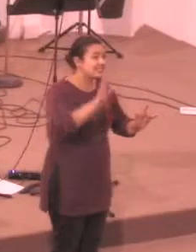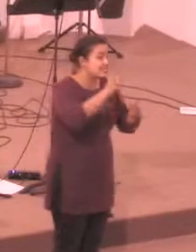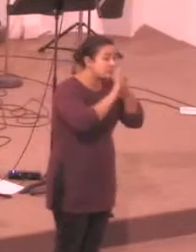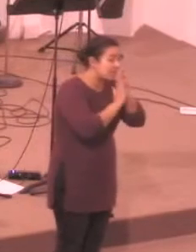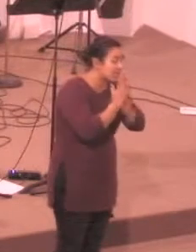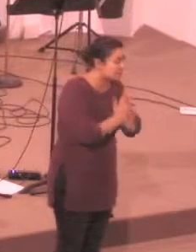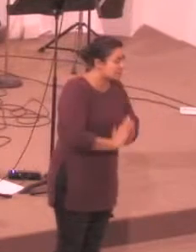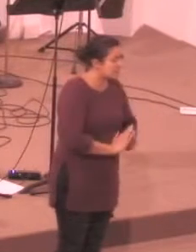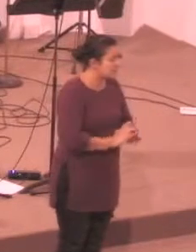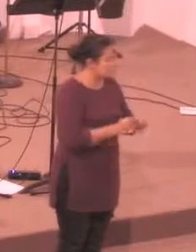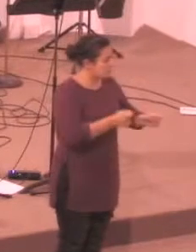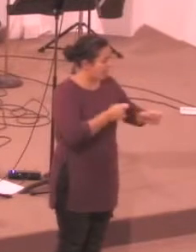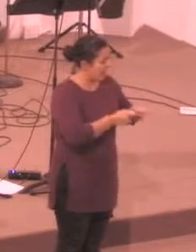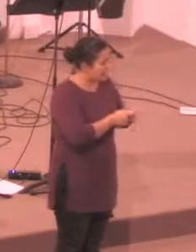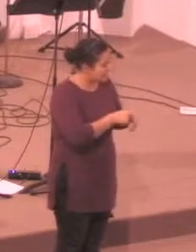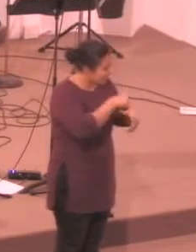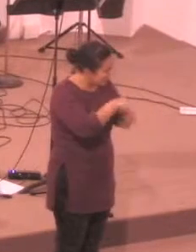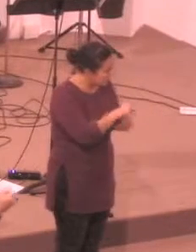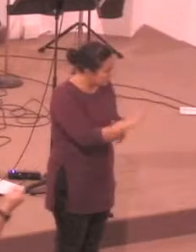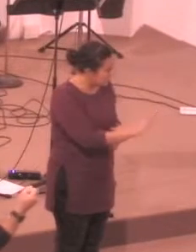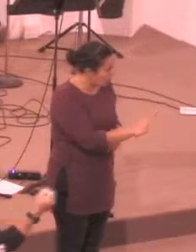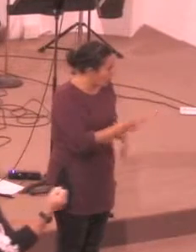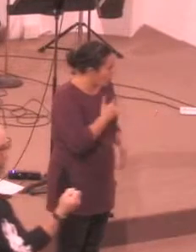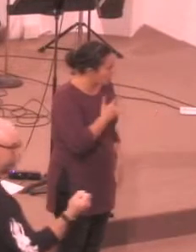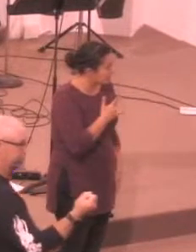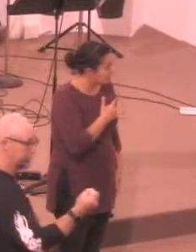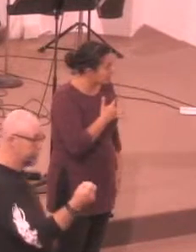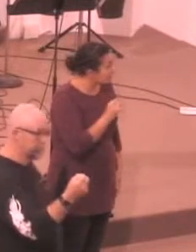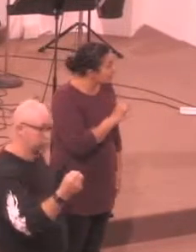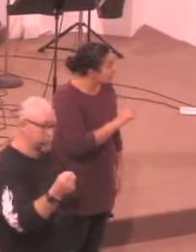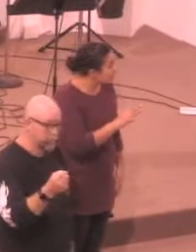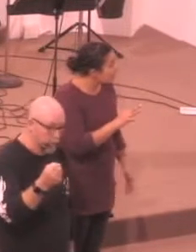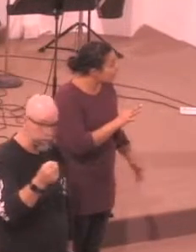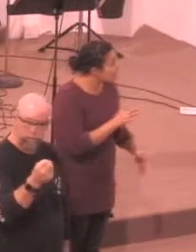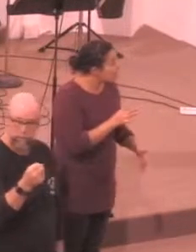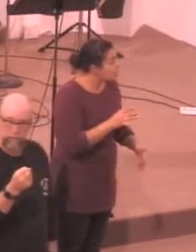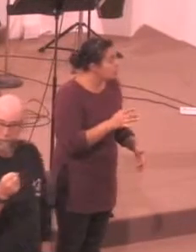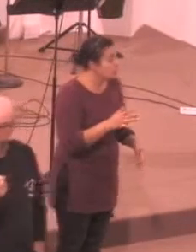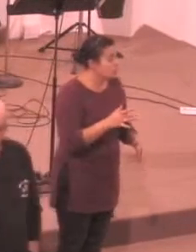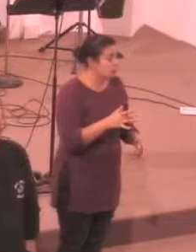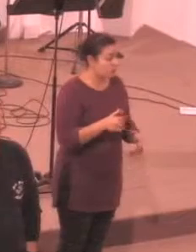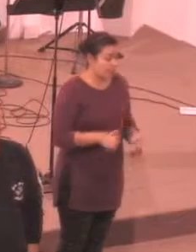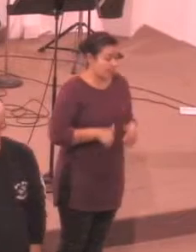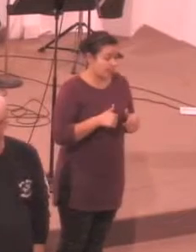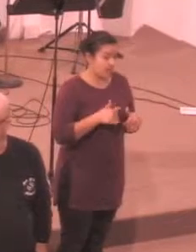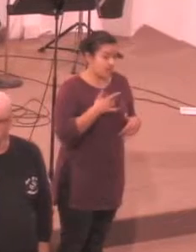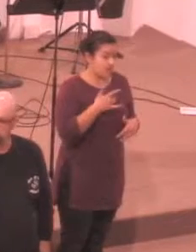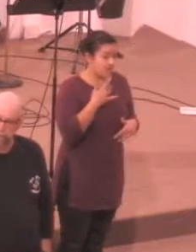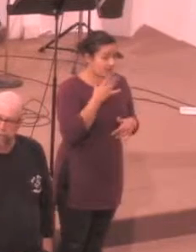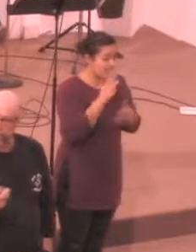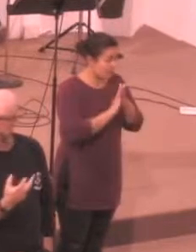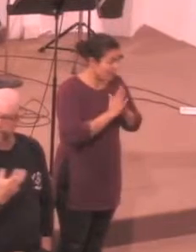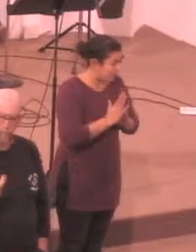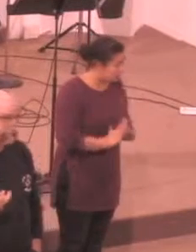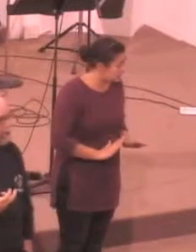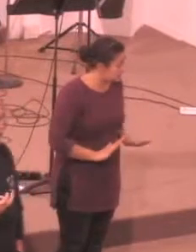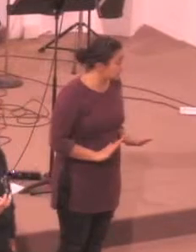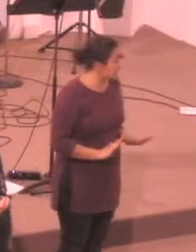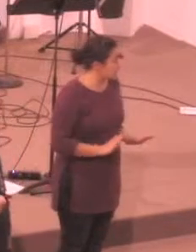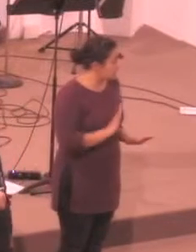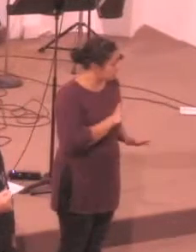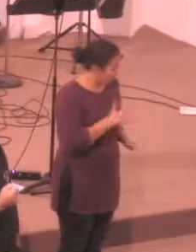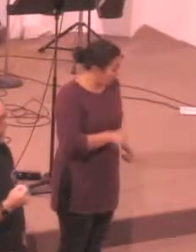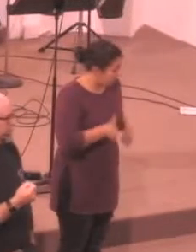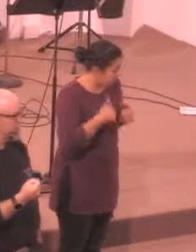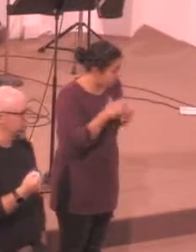peace, you pretty much got it. True? If there's peace in your life, peace in your